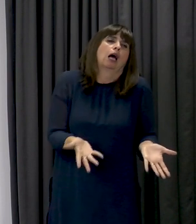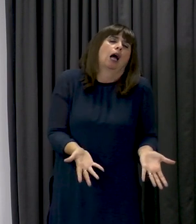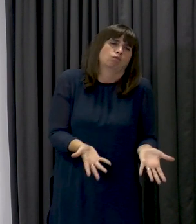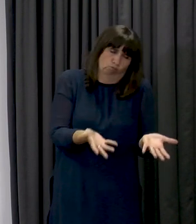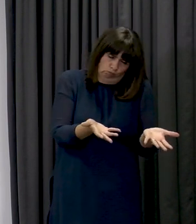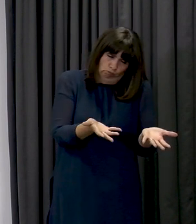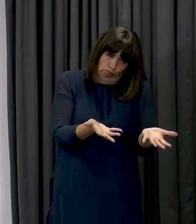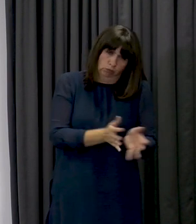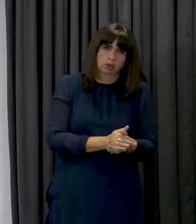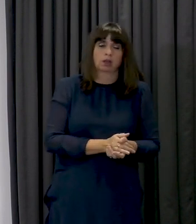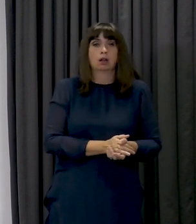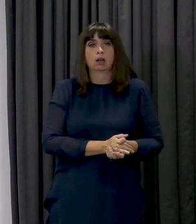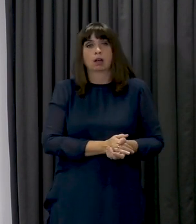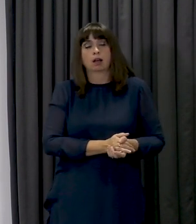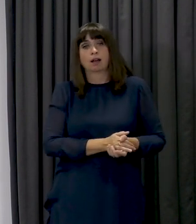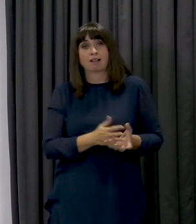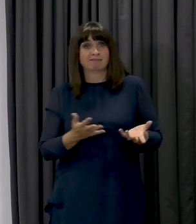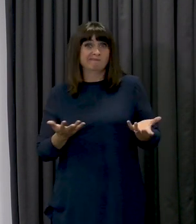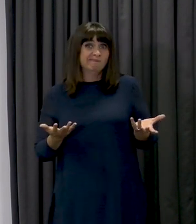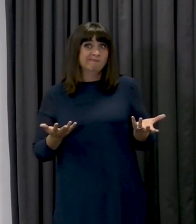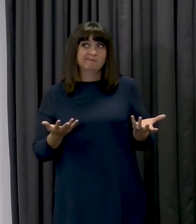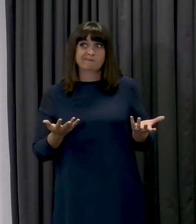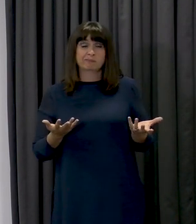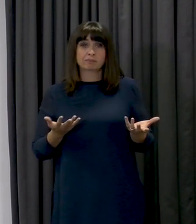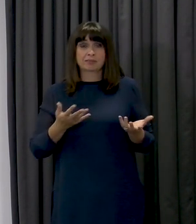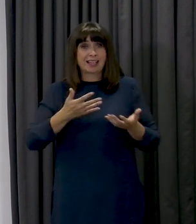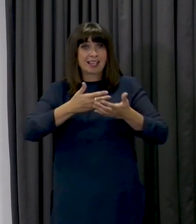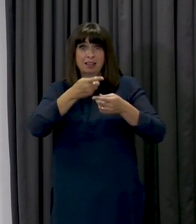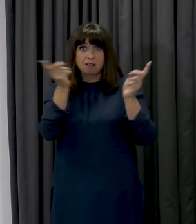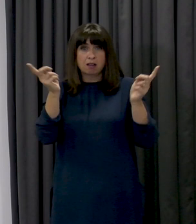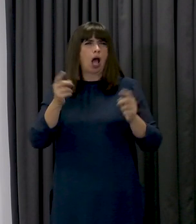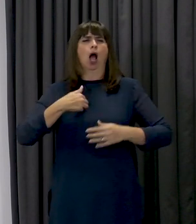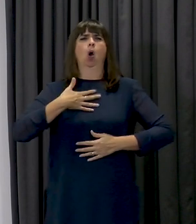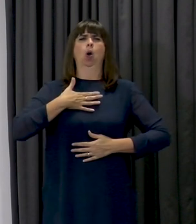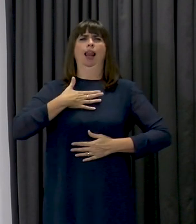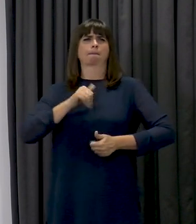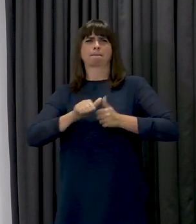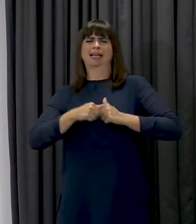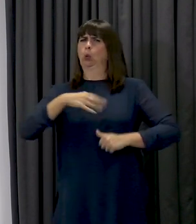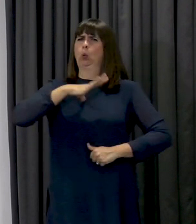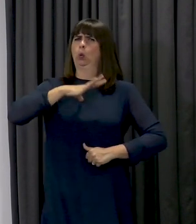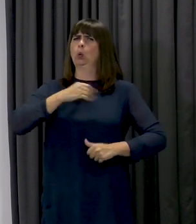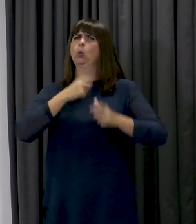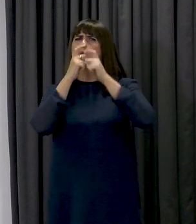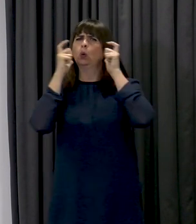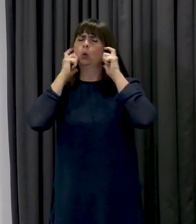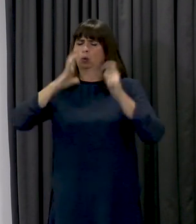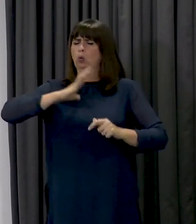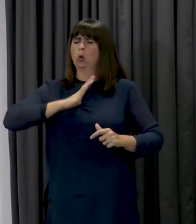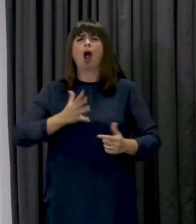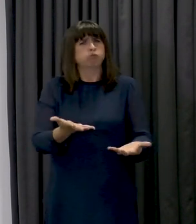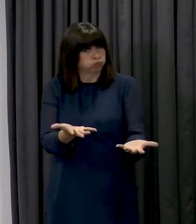We are absolutely, of course, happy for any individual preferring to use a face covering to do